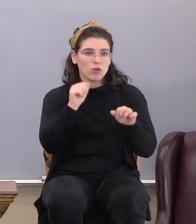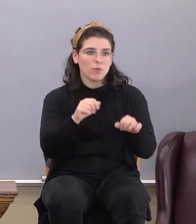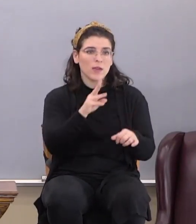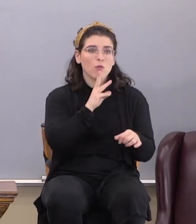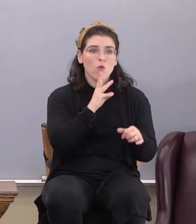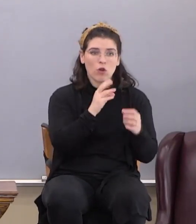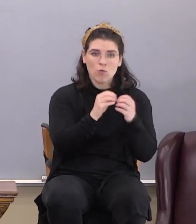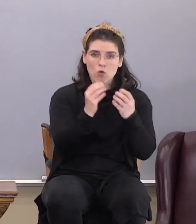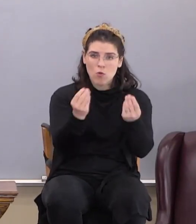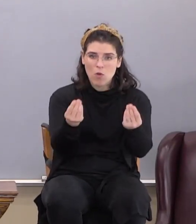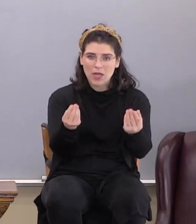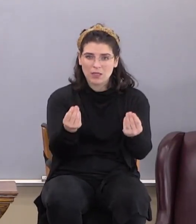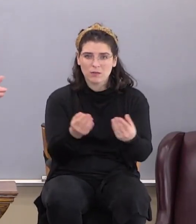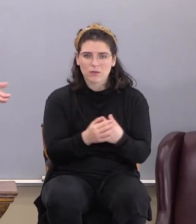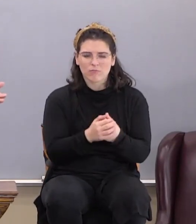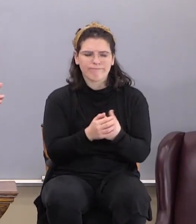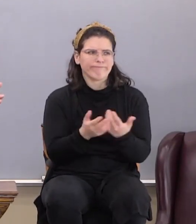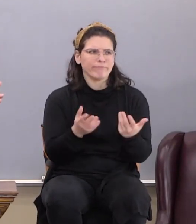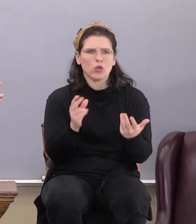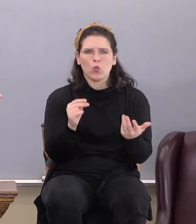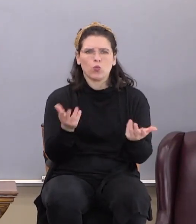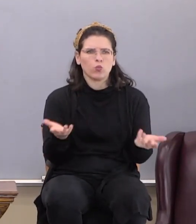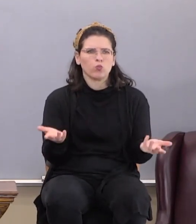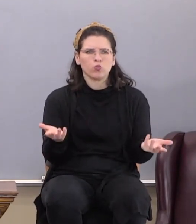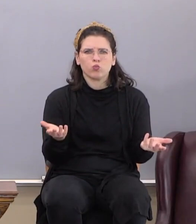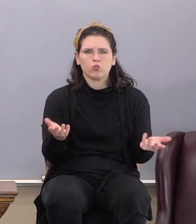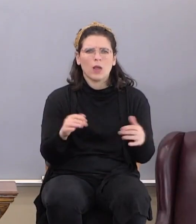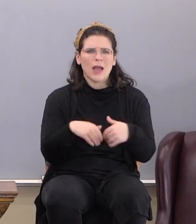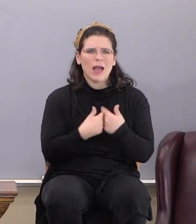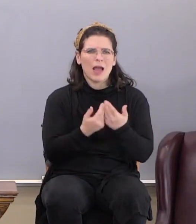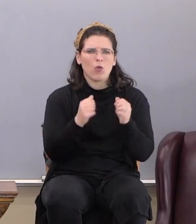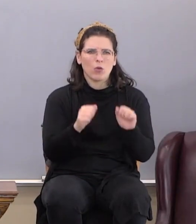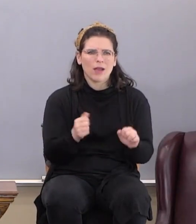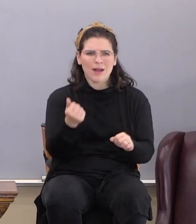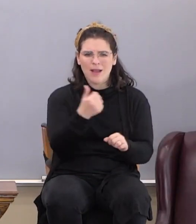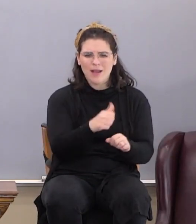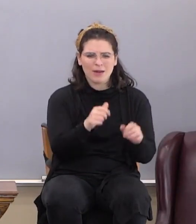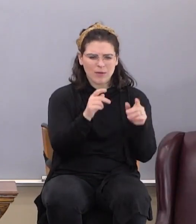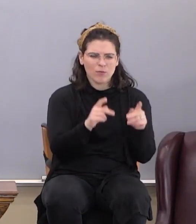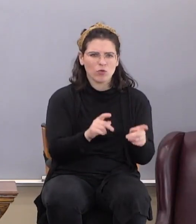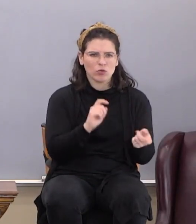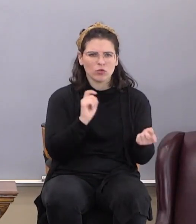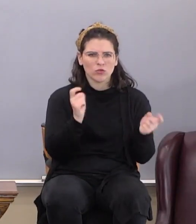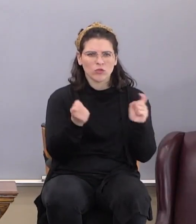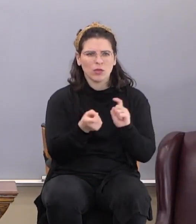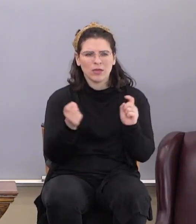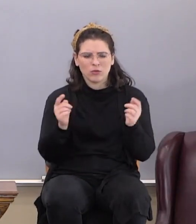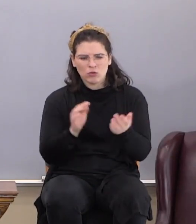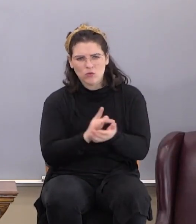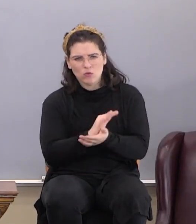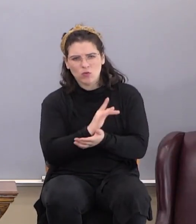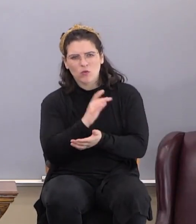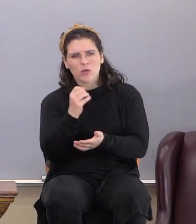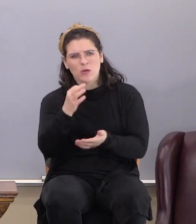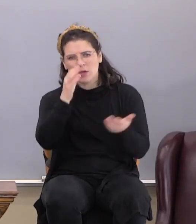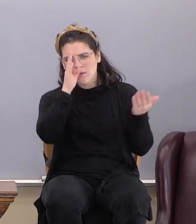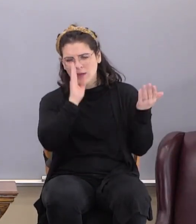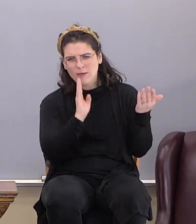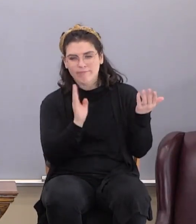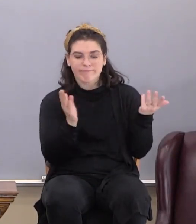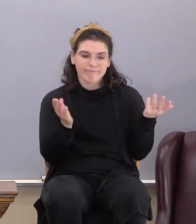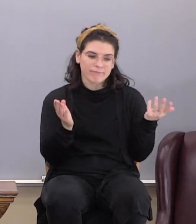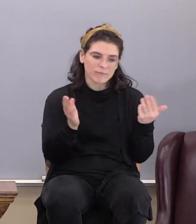any more wet? No. How can anyone change the glory of God?